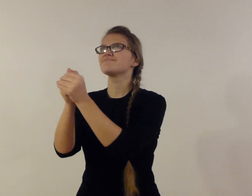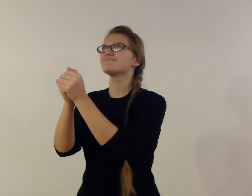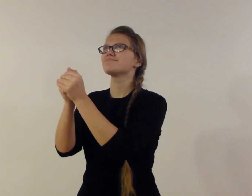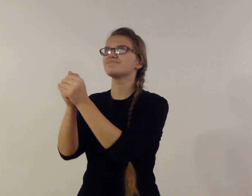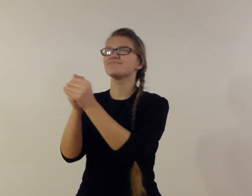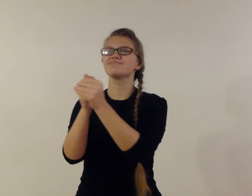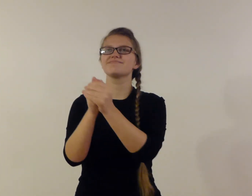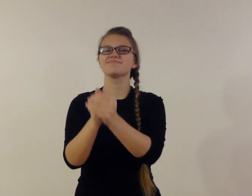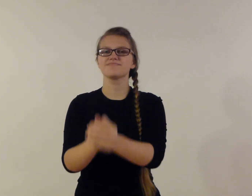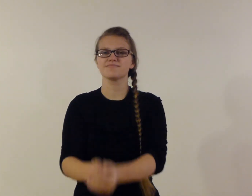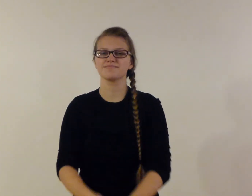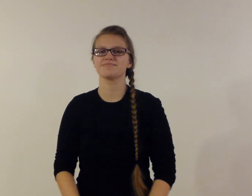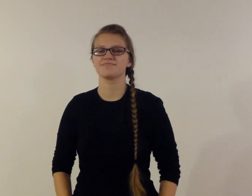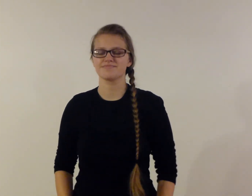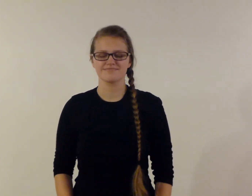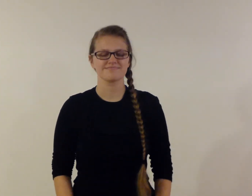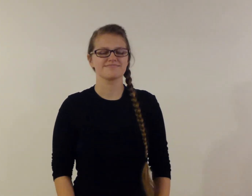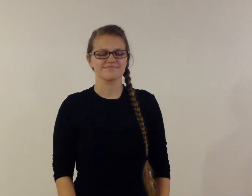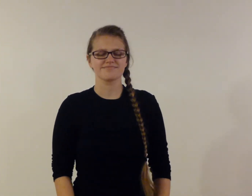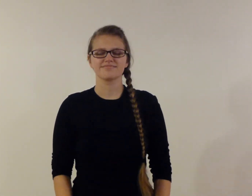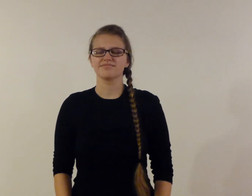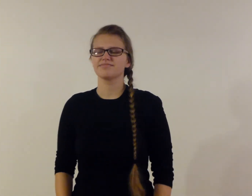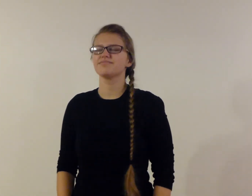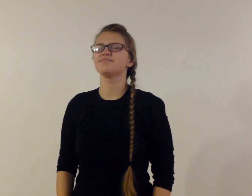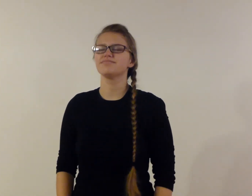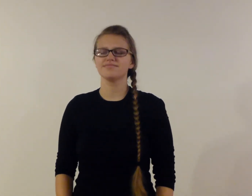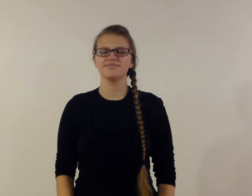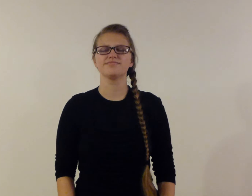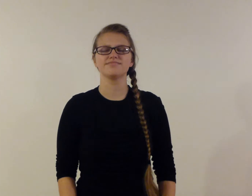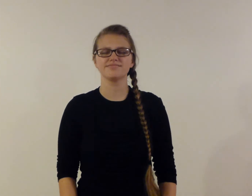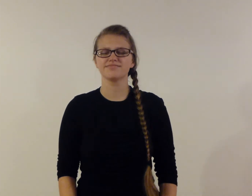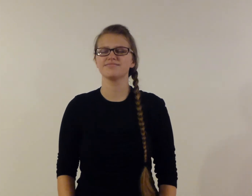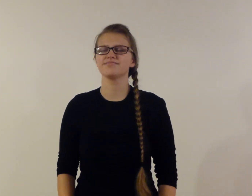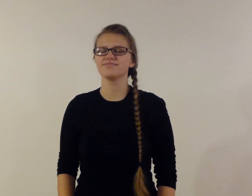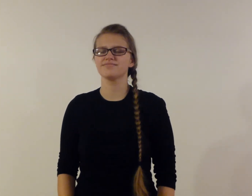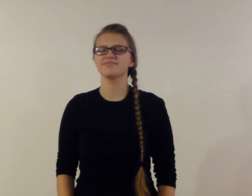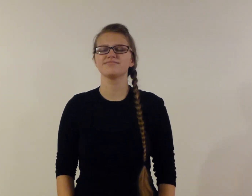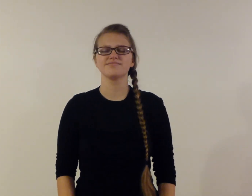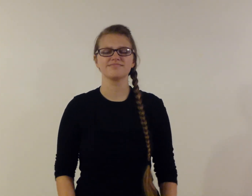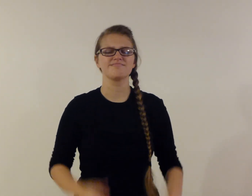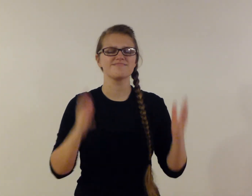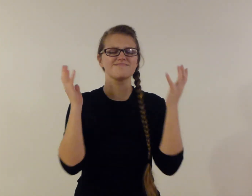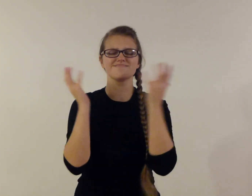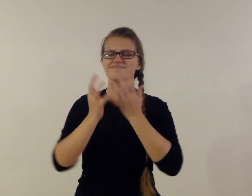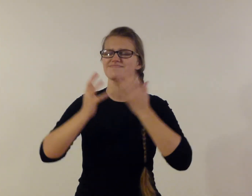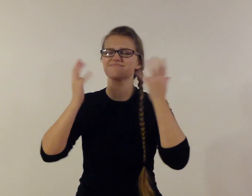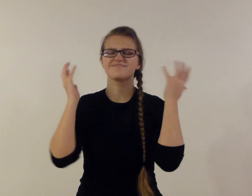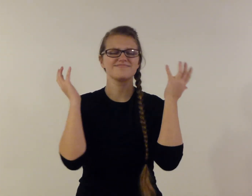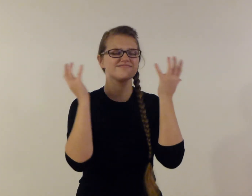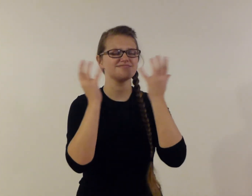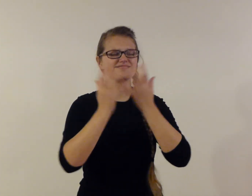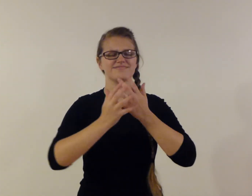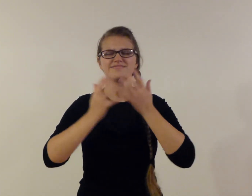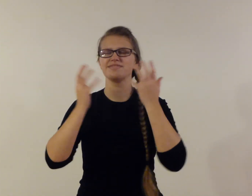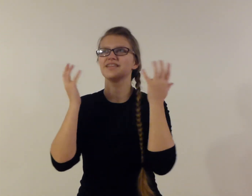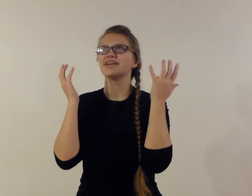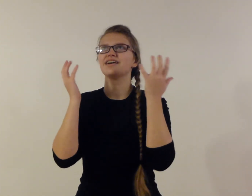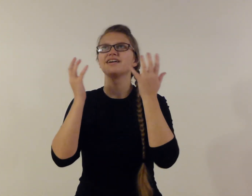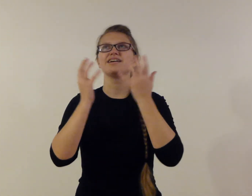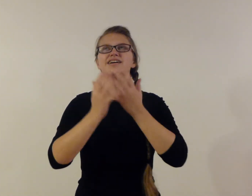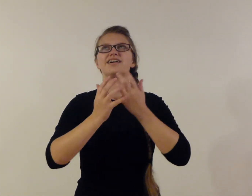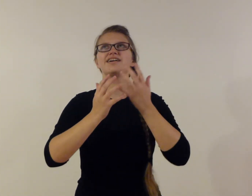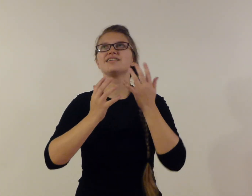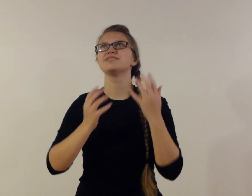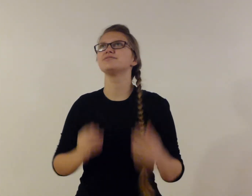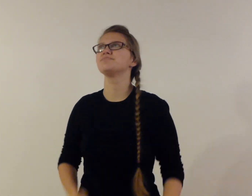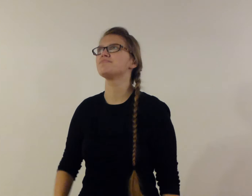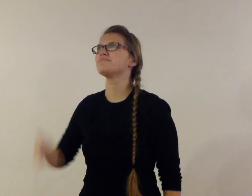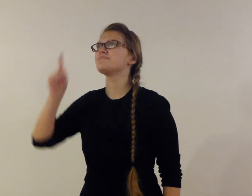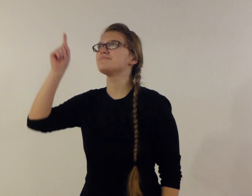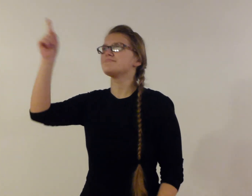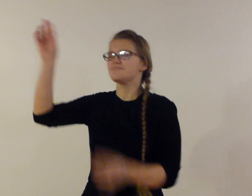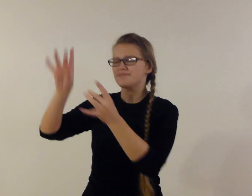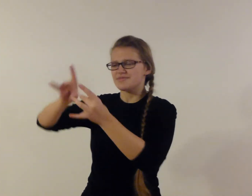is